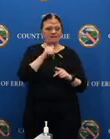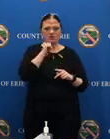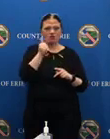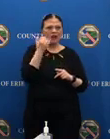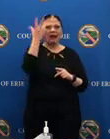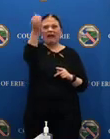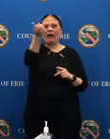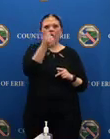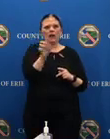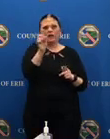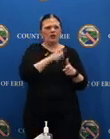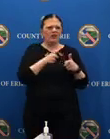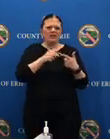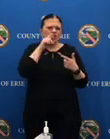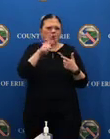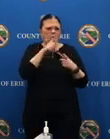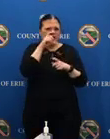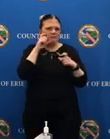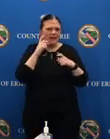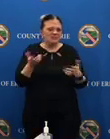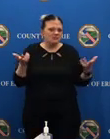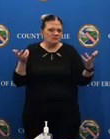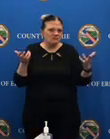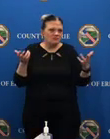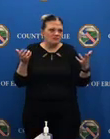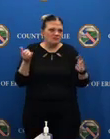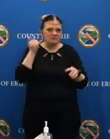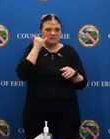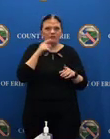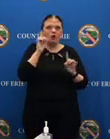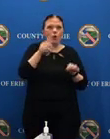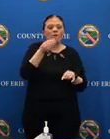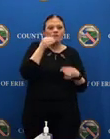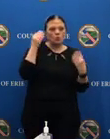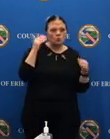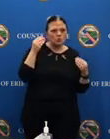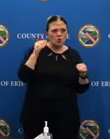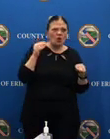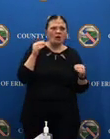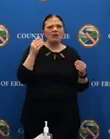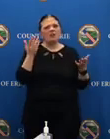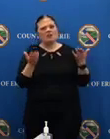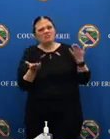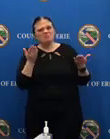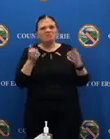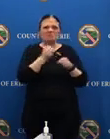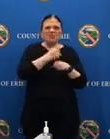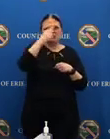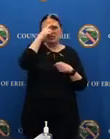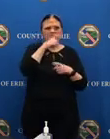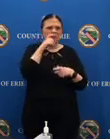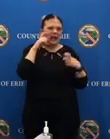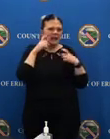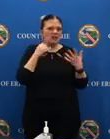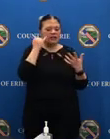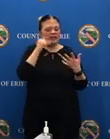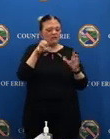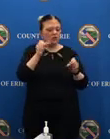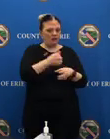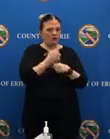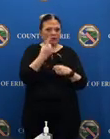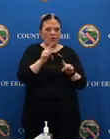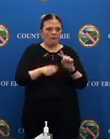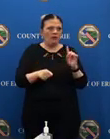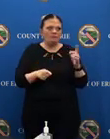going anywhere, you don't need a mask. If you're going to the supermarket, it might make sense to wear a mask if you can get one, but